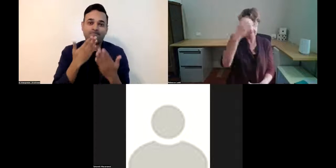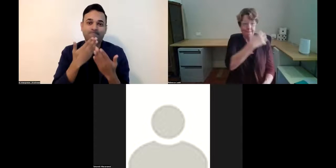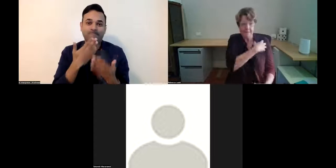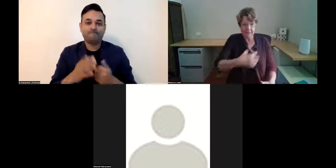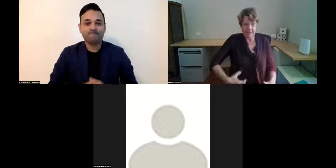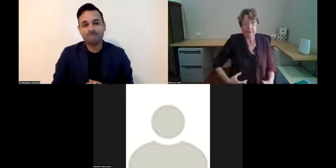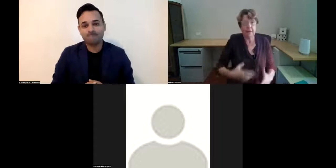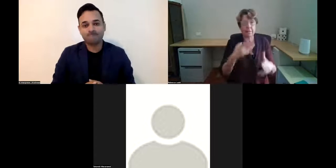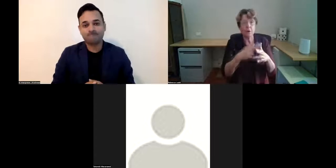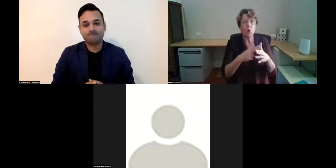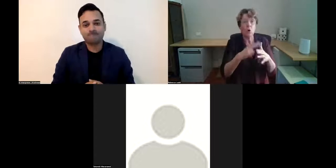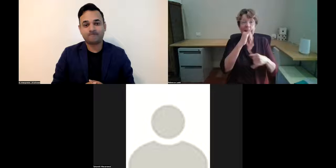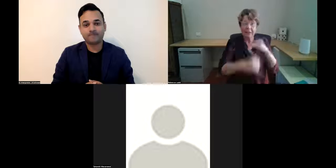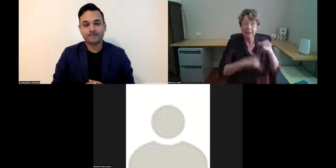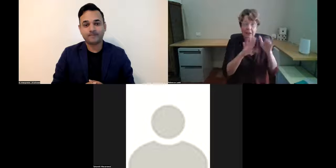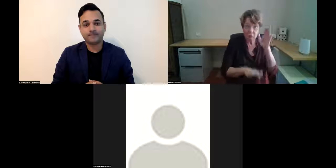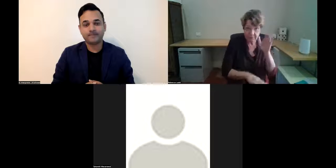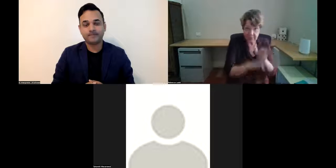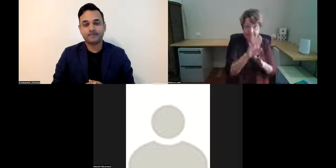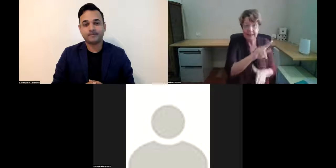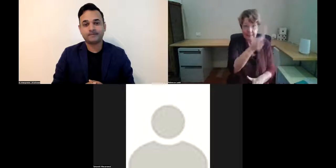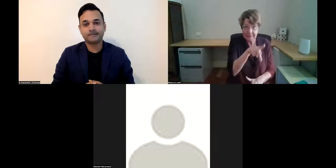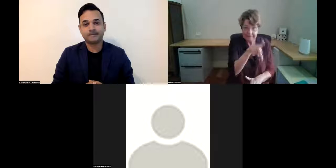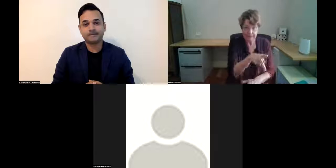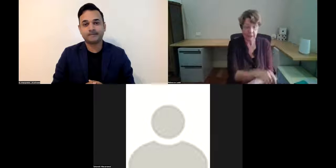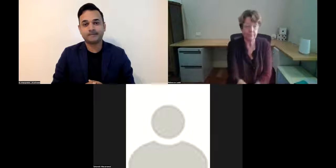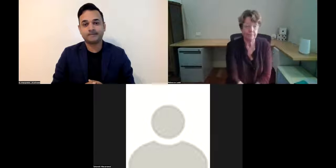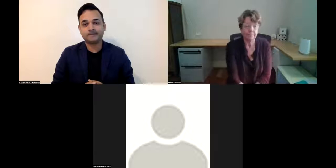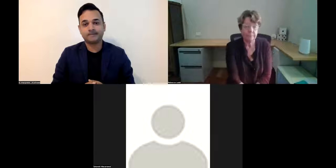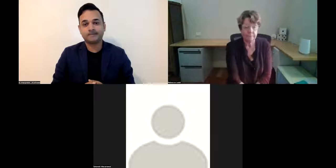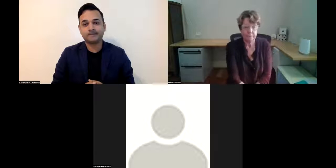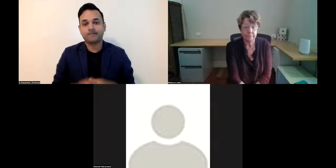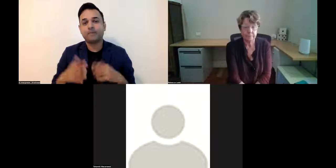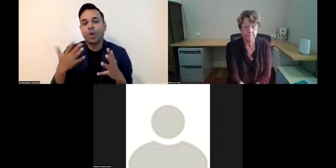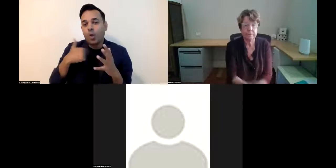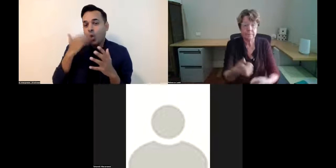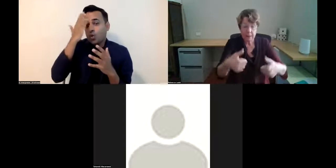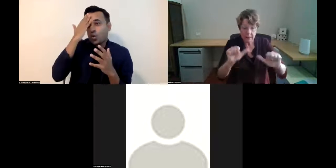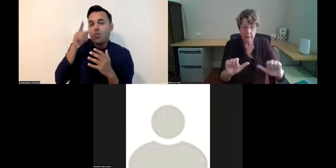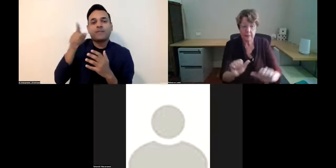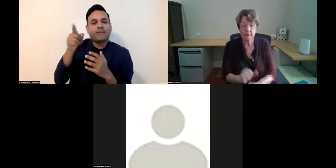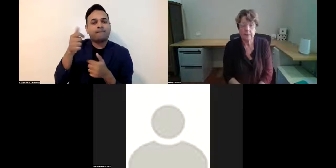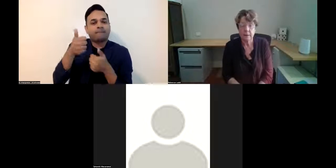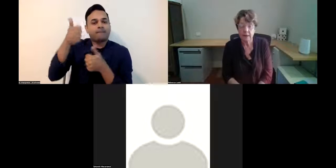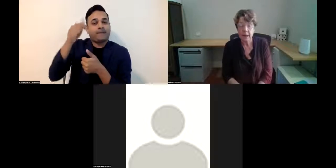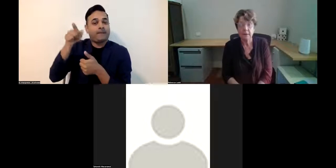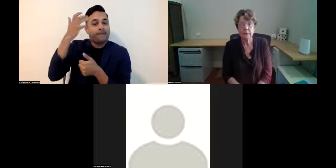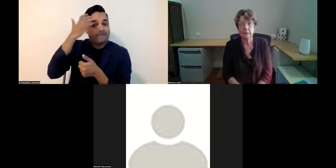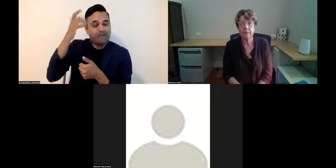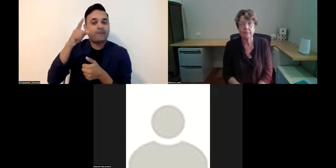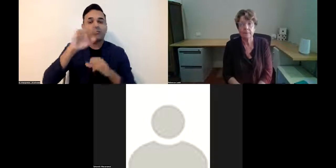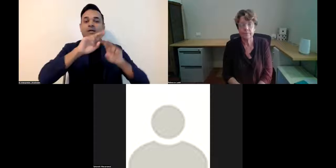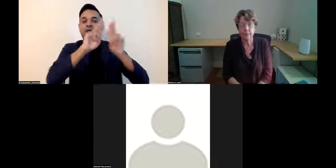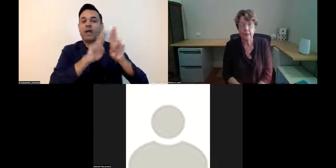We will go to the Government of New Zealand, and yet again, one of our great champions on disability inclusion in our region